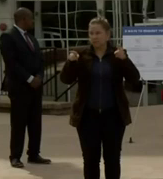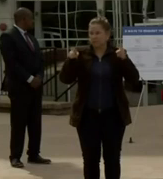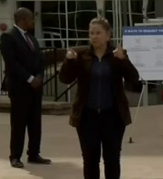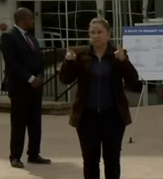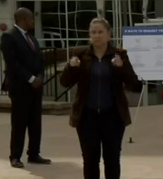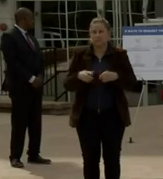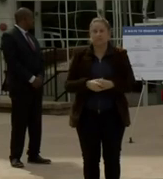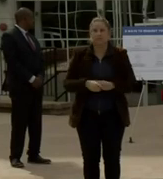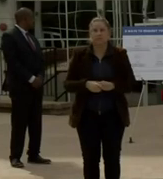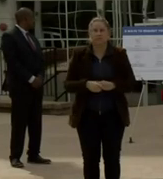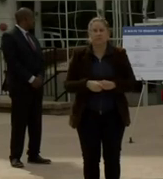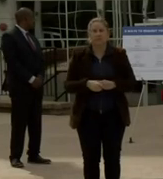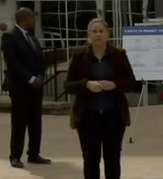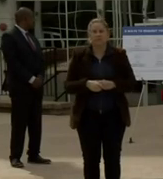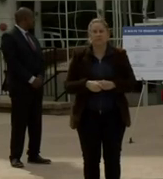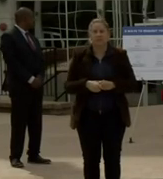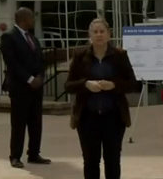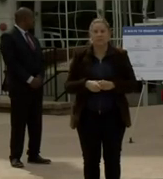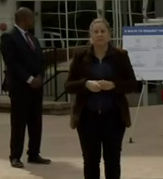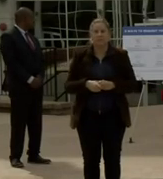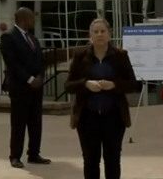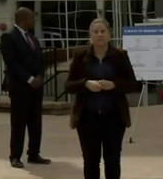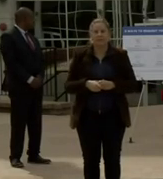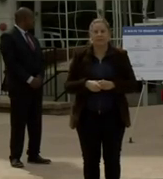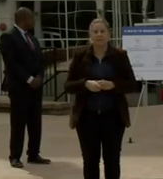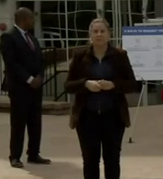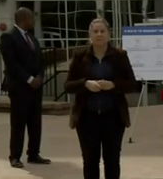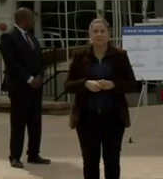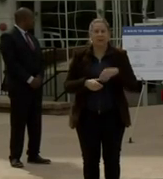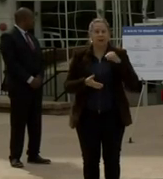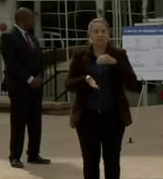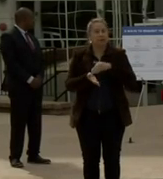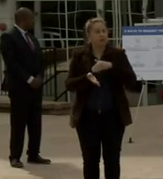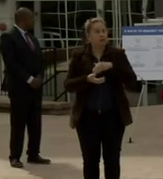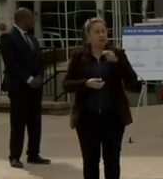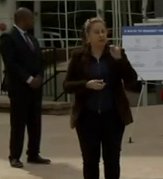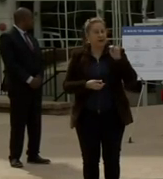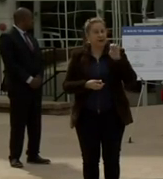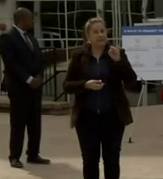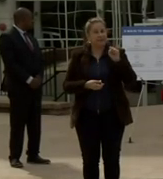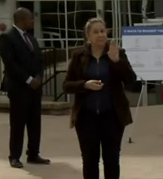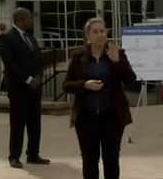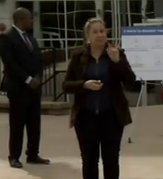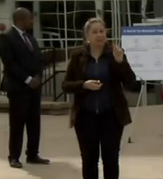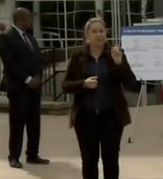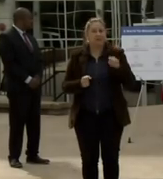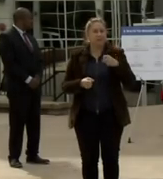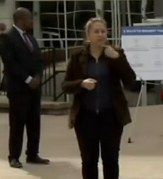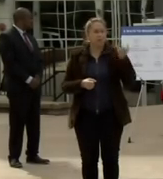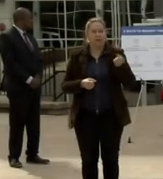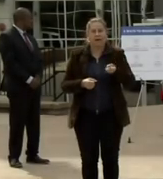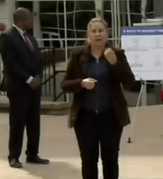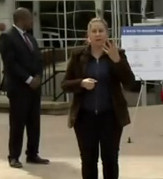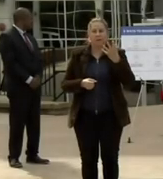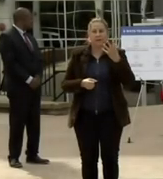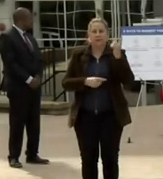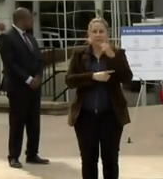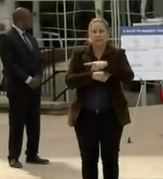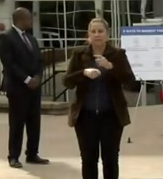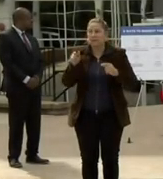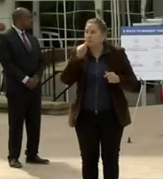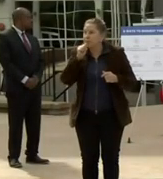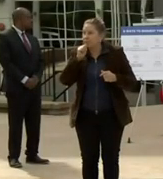I think Dr. Nesbitt has already talked to you about what we see in kind of the number of days it's taking the private labs. I think 3 or 4